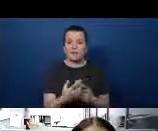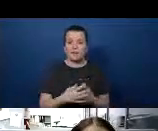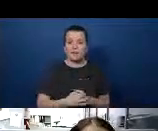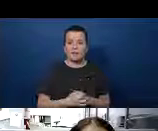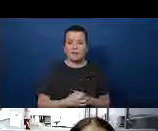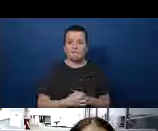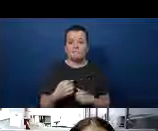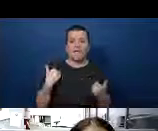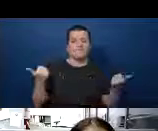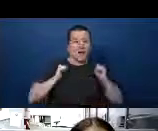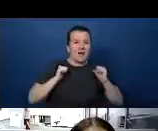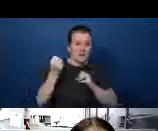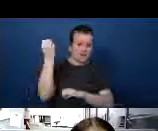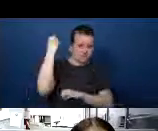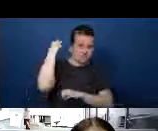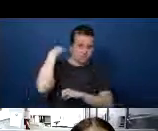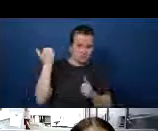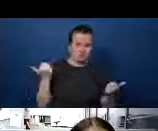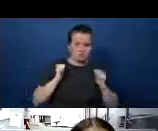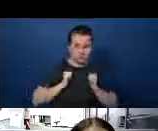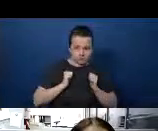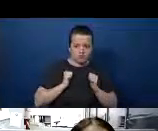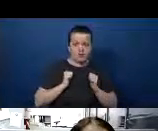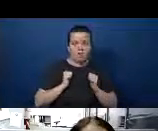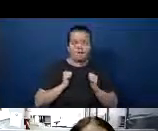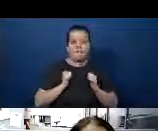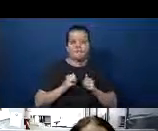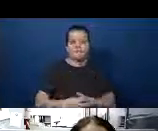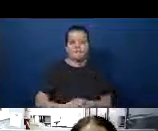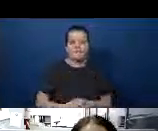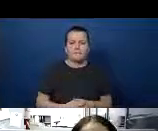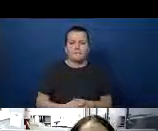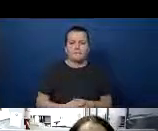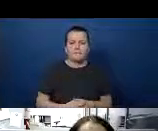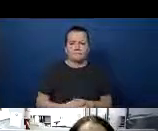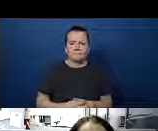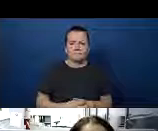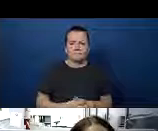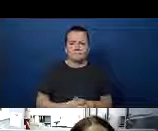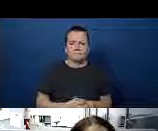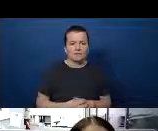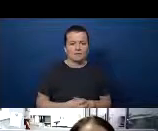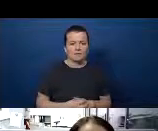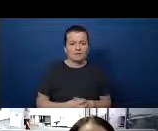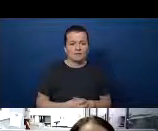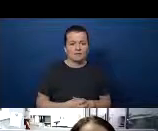backpack because they felt she was dirty and tainted as a person with disability. Next